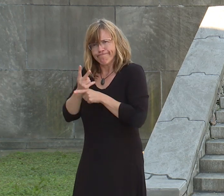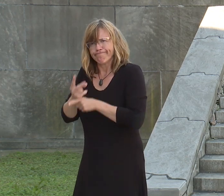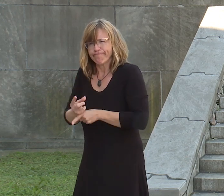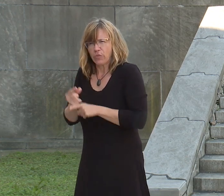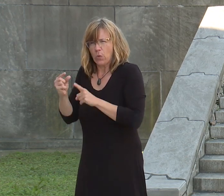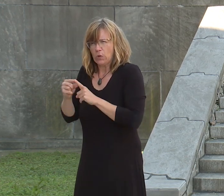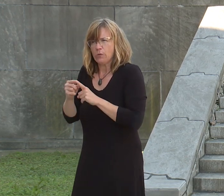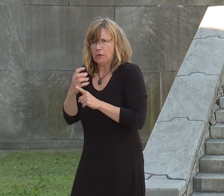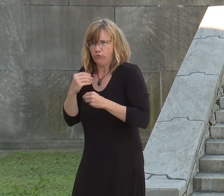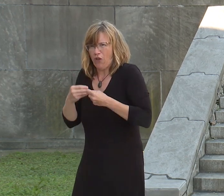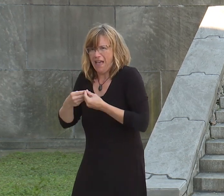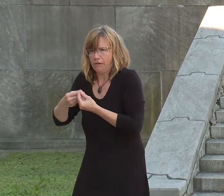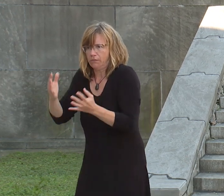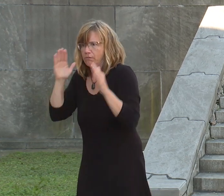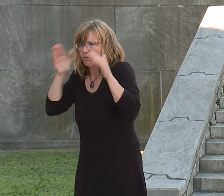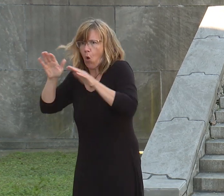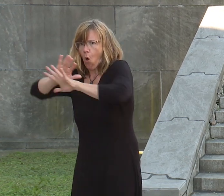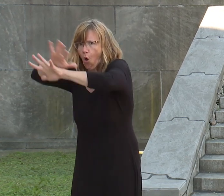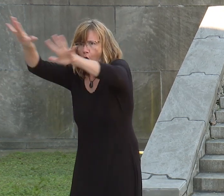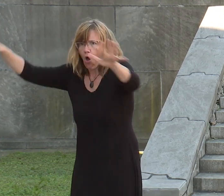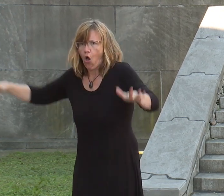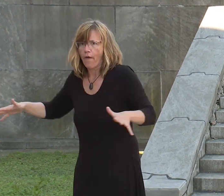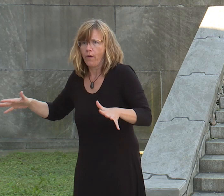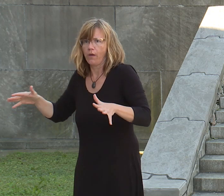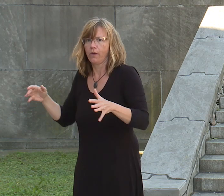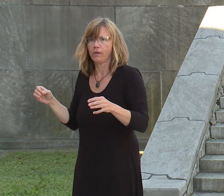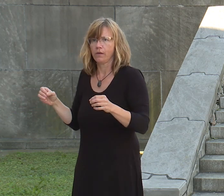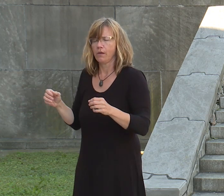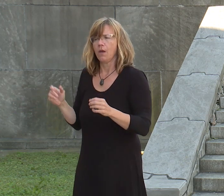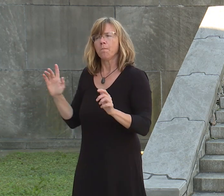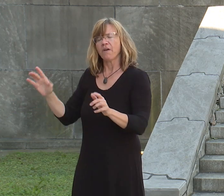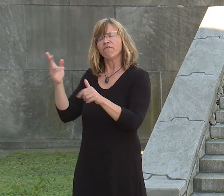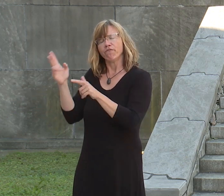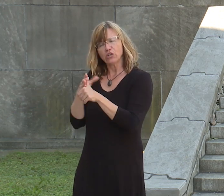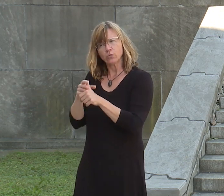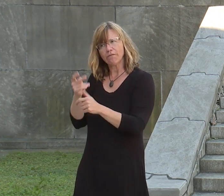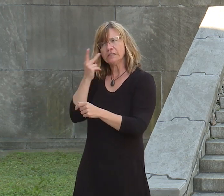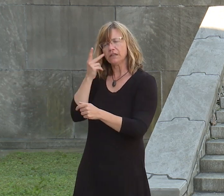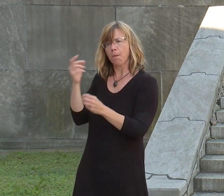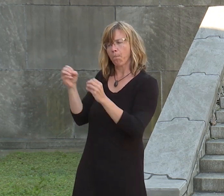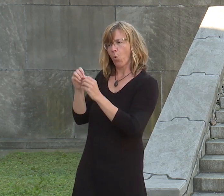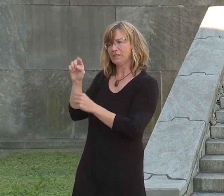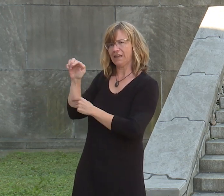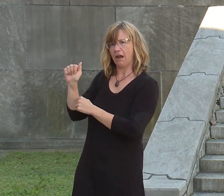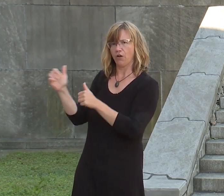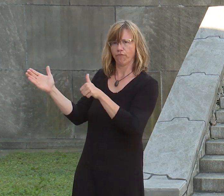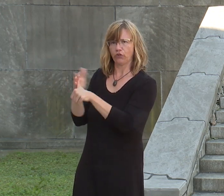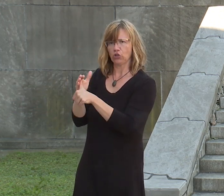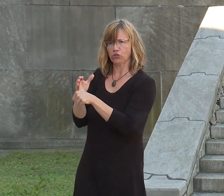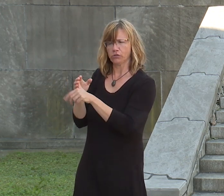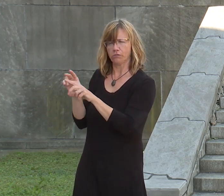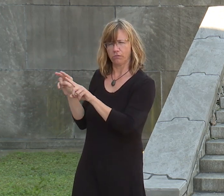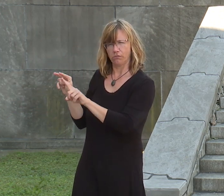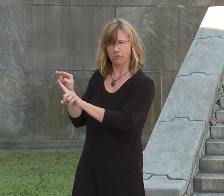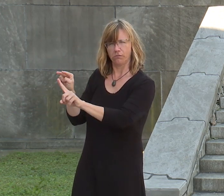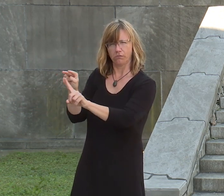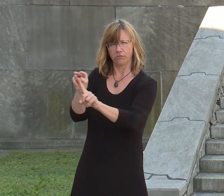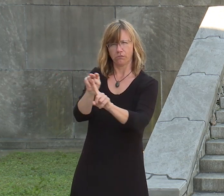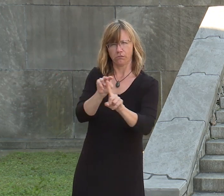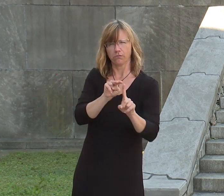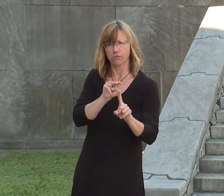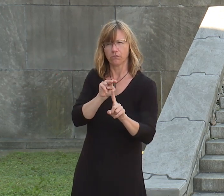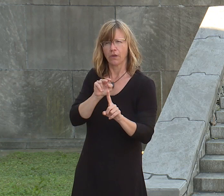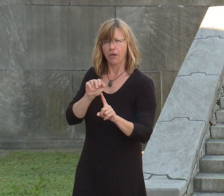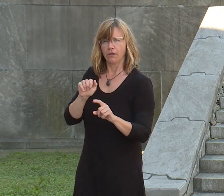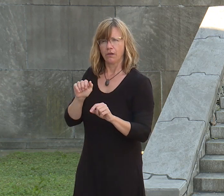to see more data. They're wanting to understand how it affected their friends or their peers before making a decision. So they're deliberating. They're not necessarily